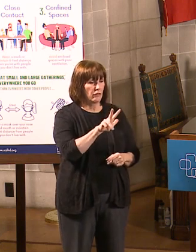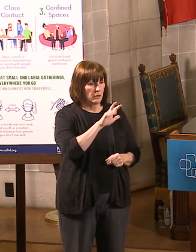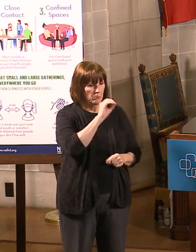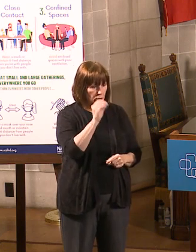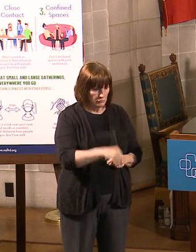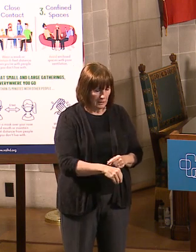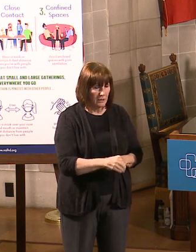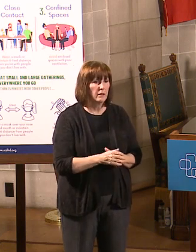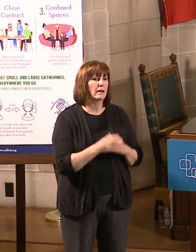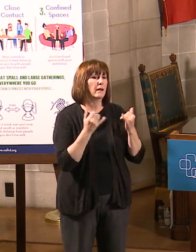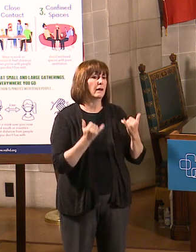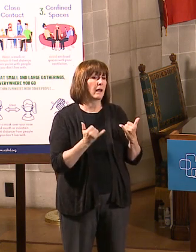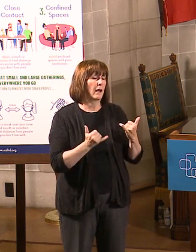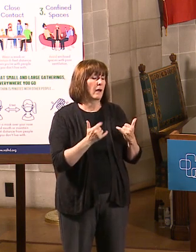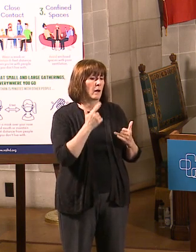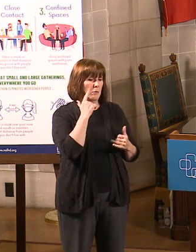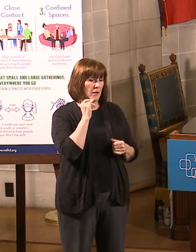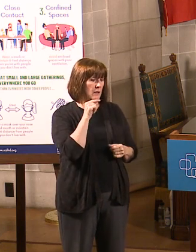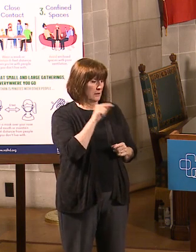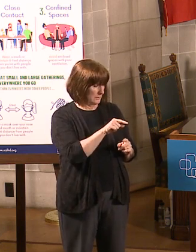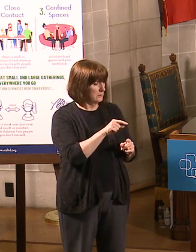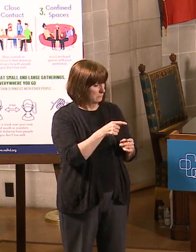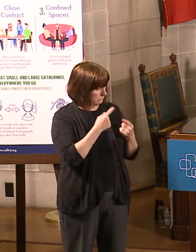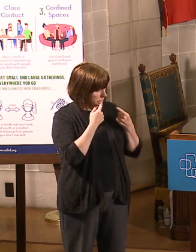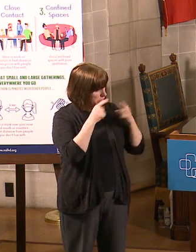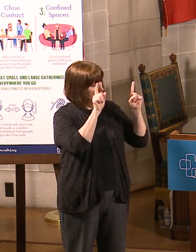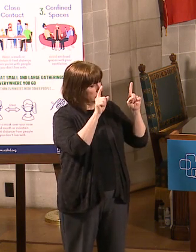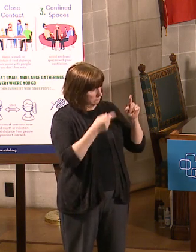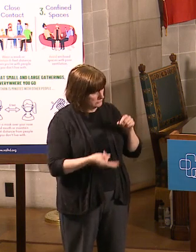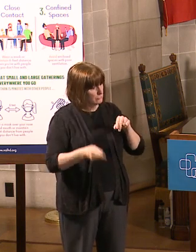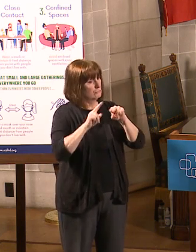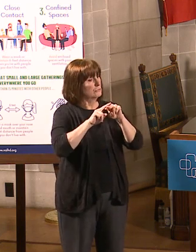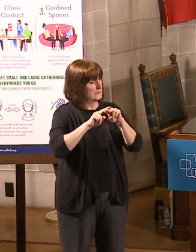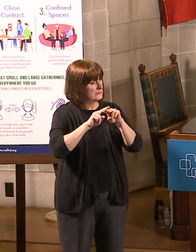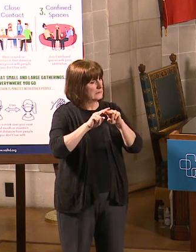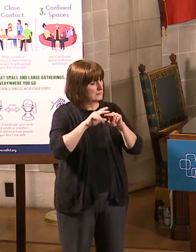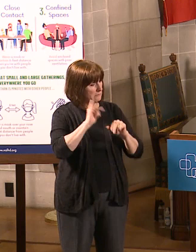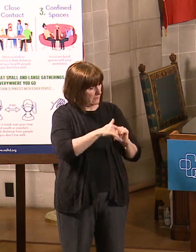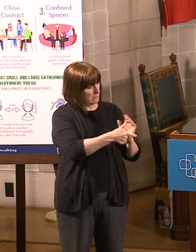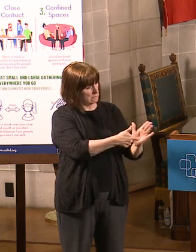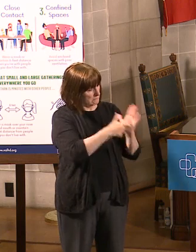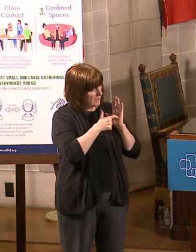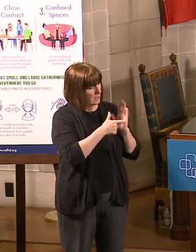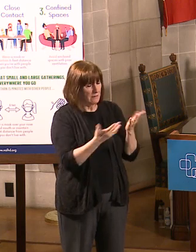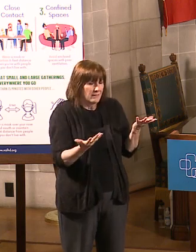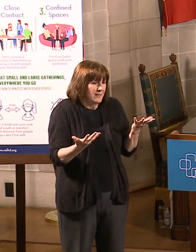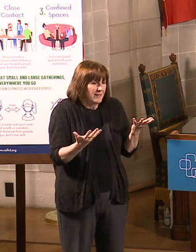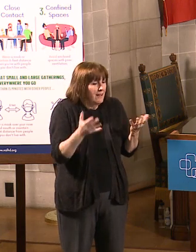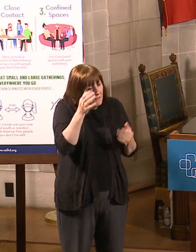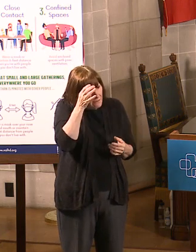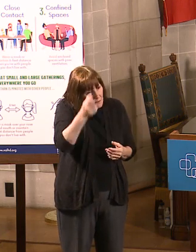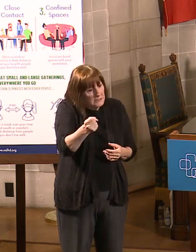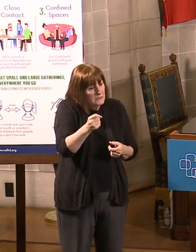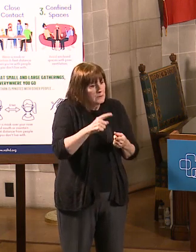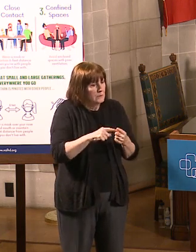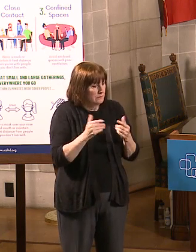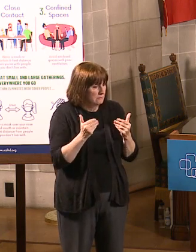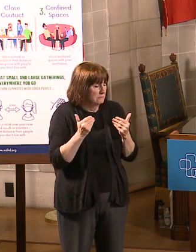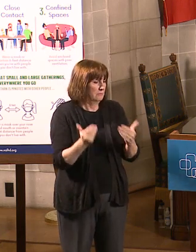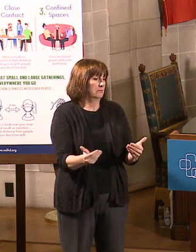Given that increase and the effectiveness of that mandate, don't you think it just makes common sense to do